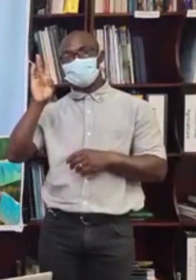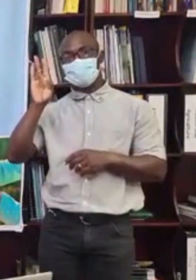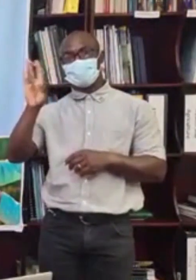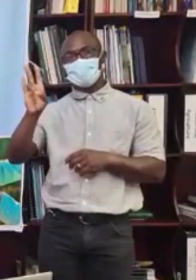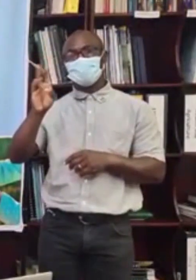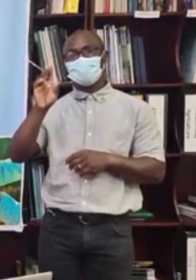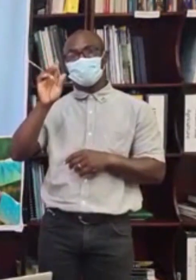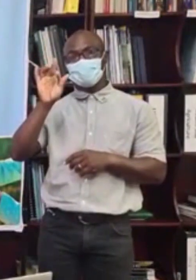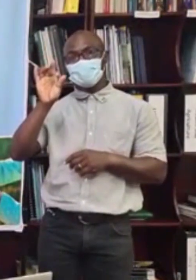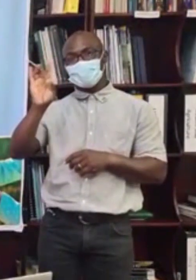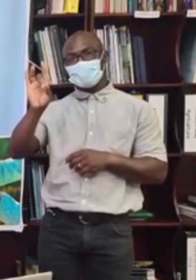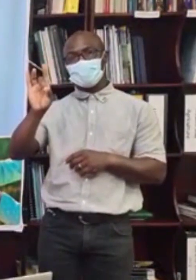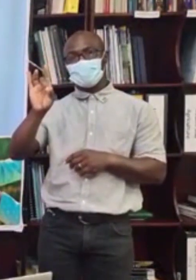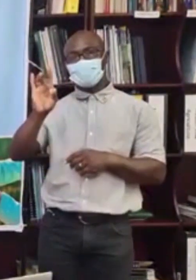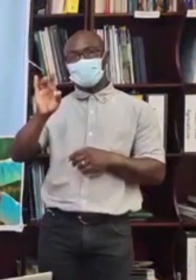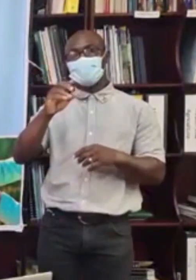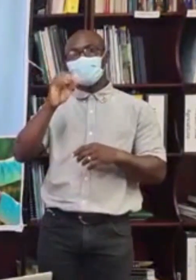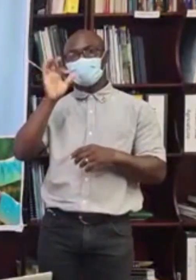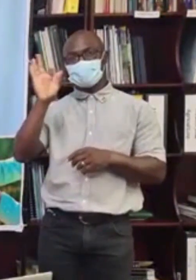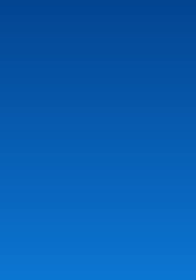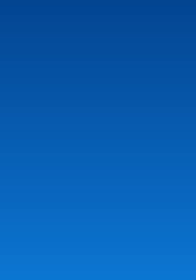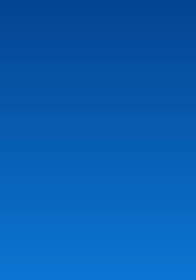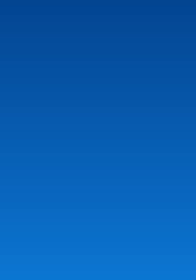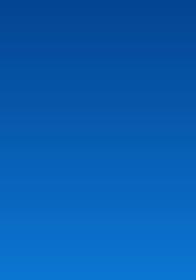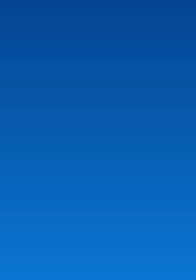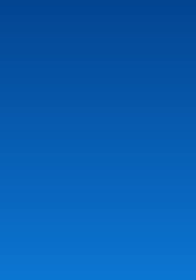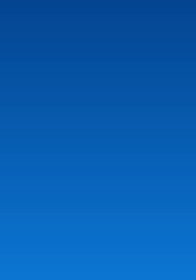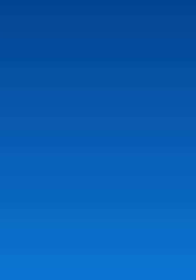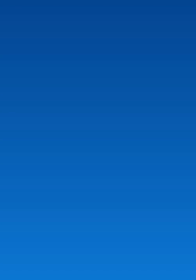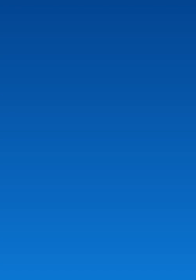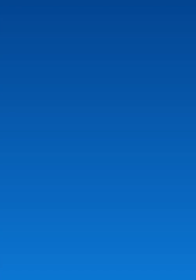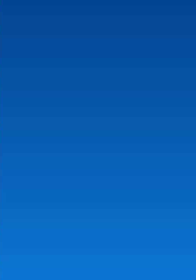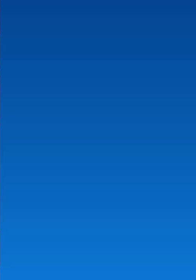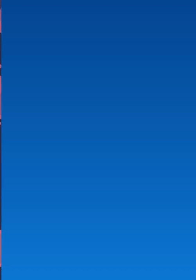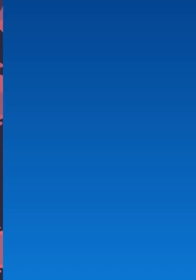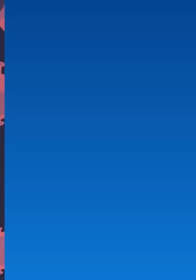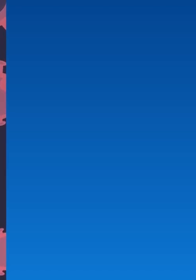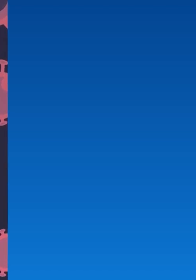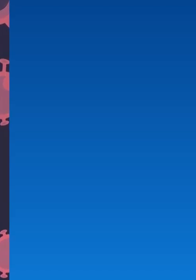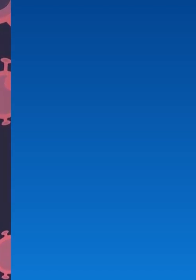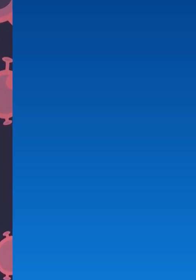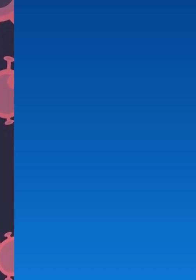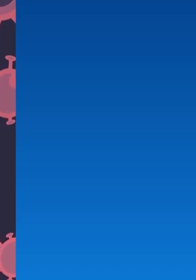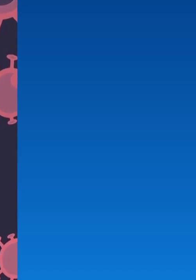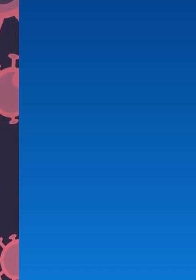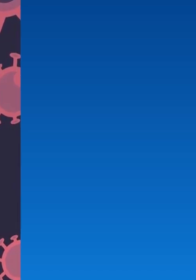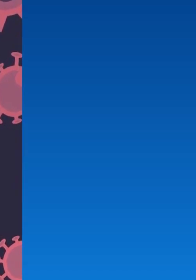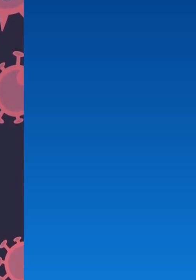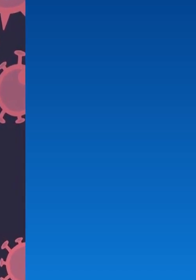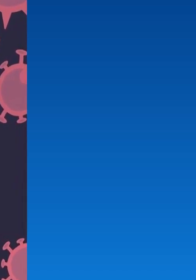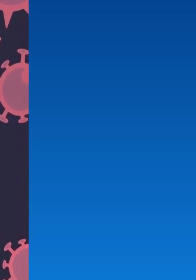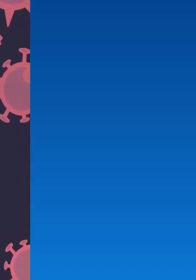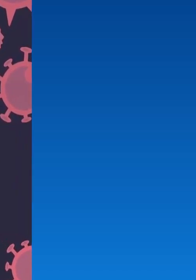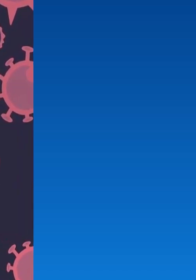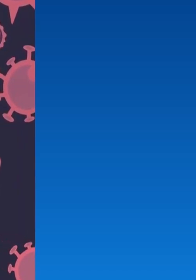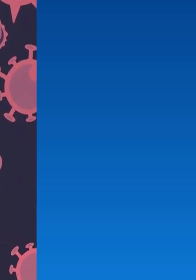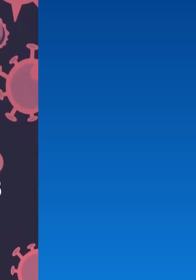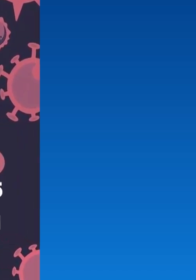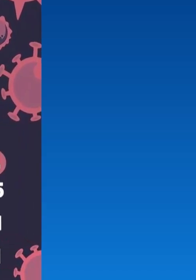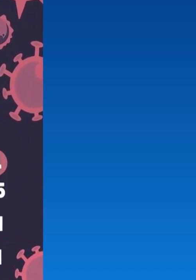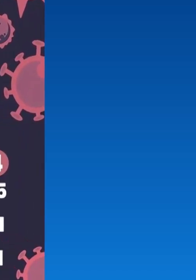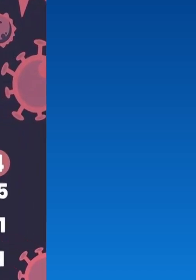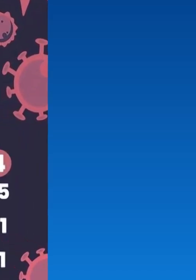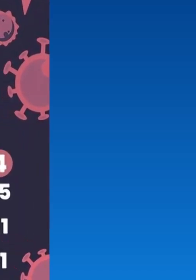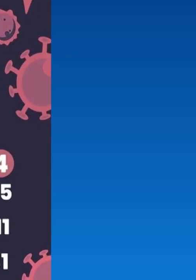Minister of Public Health, the Honorable Valda Lawrence, said as of April 1, 2020, the situation in Guyana has